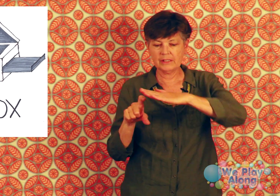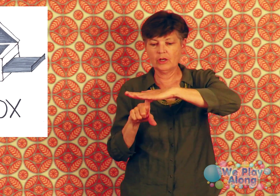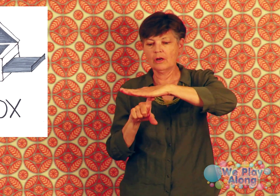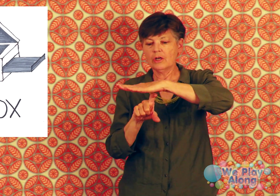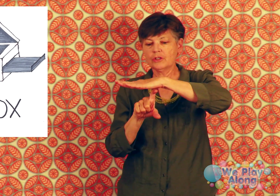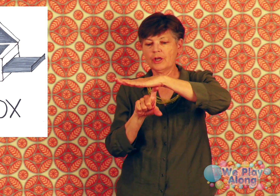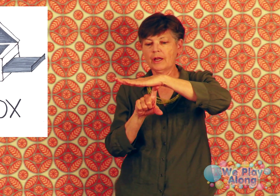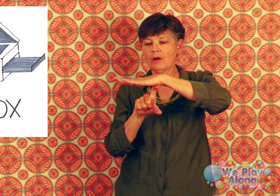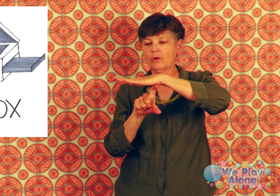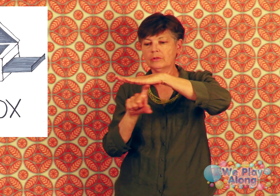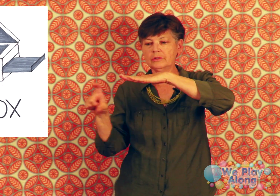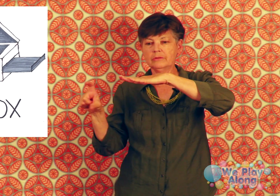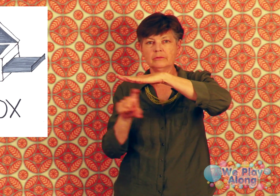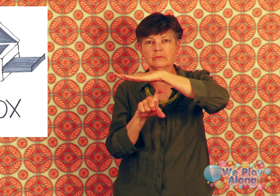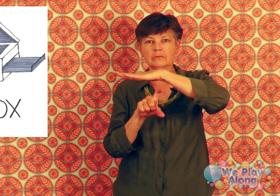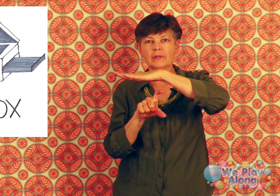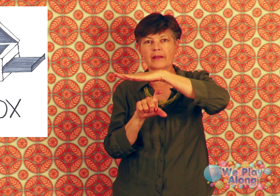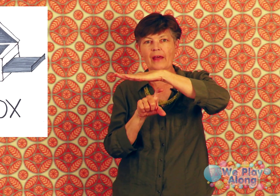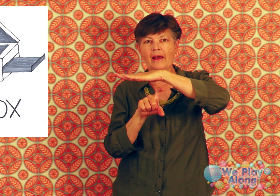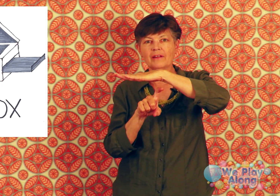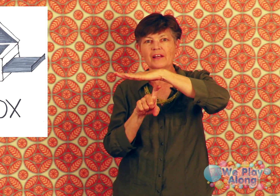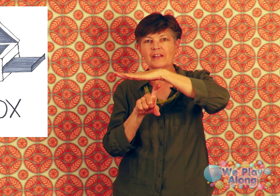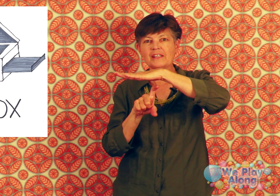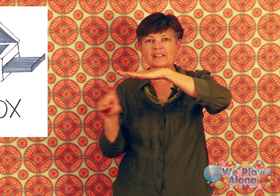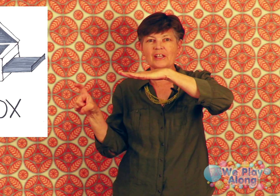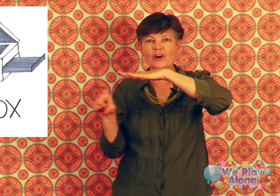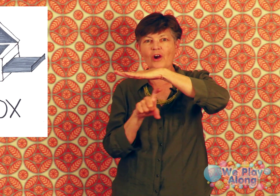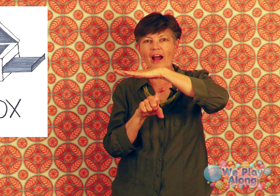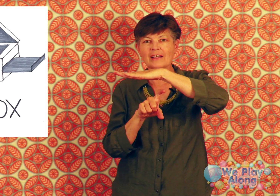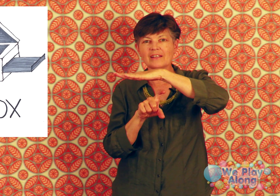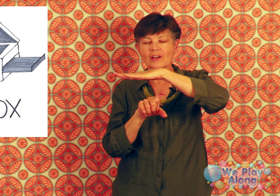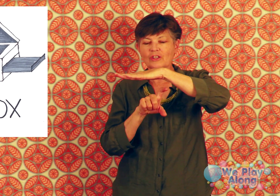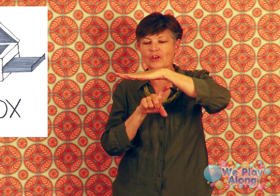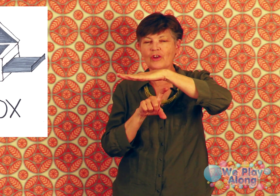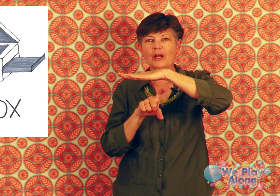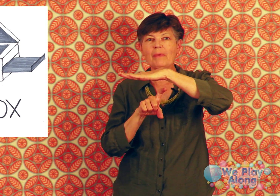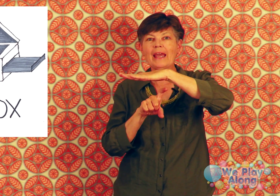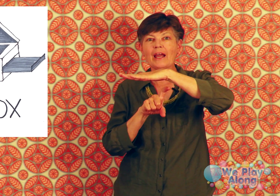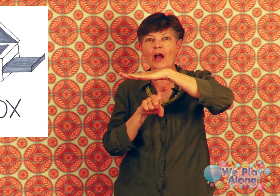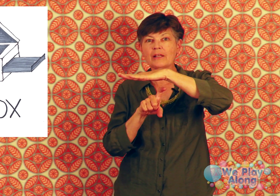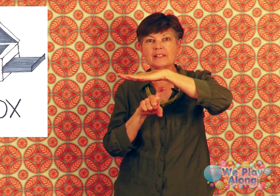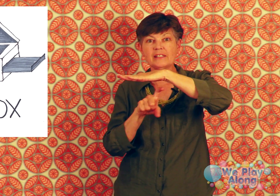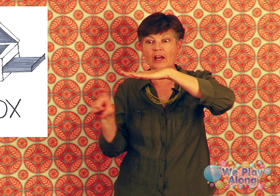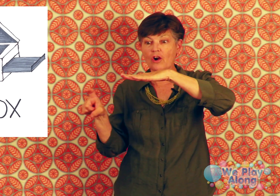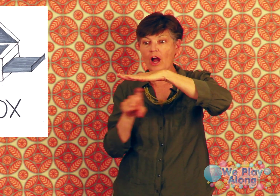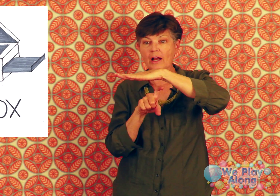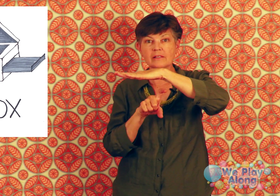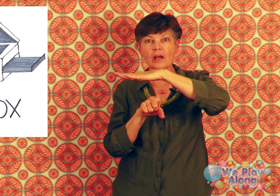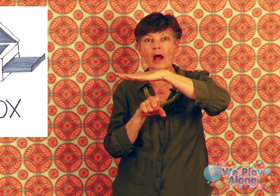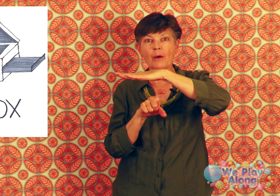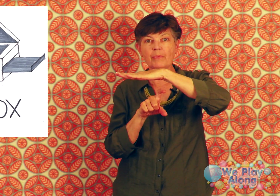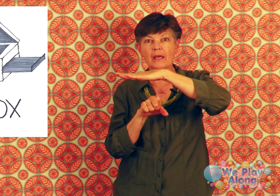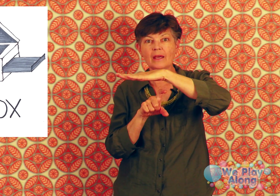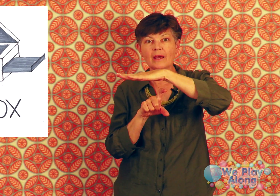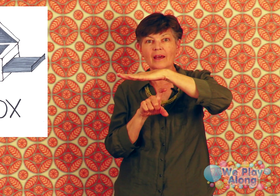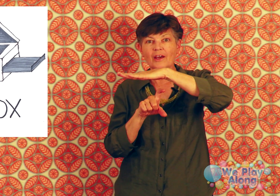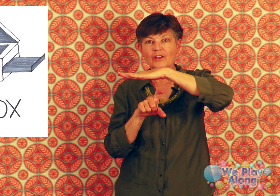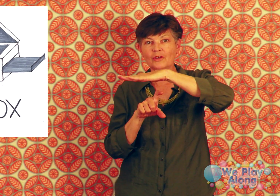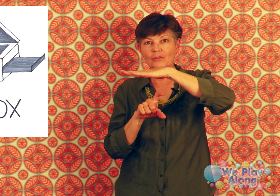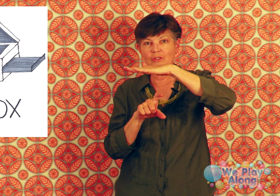here. So you're going to go like that. This is Xerox. So if you're going to make a Xerox copy, you just